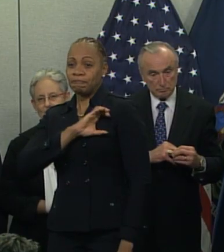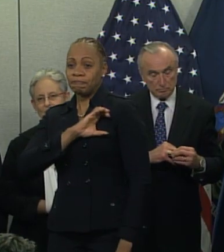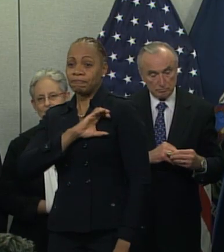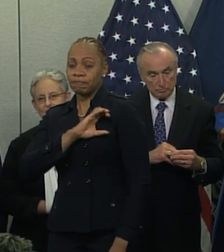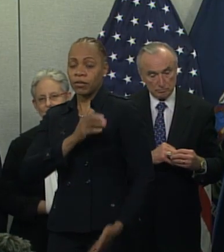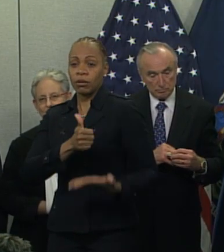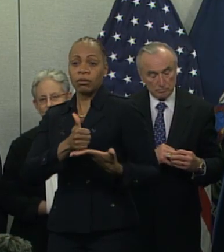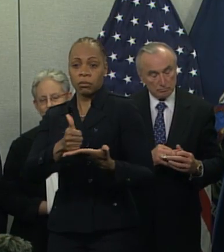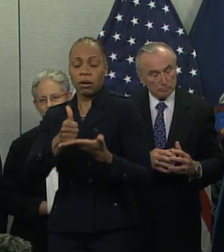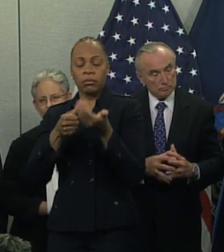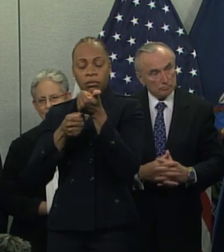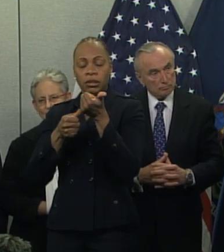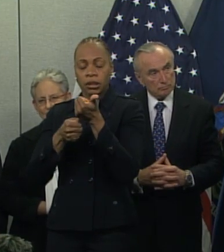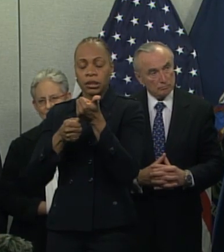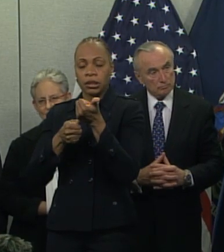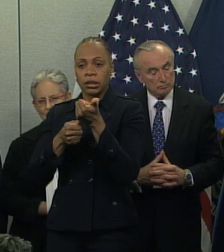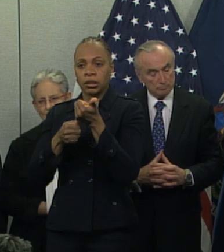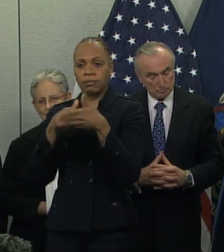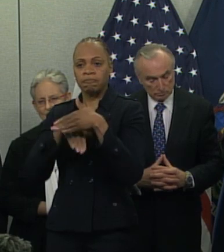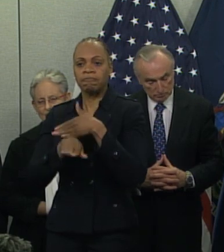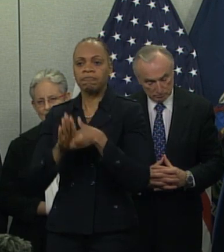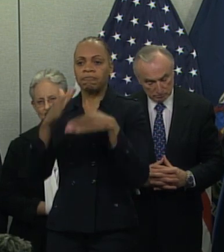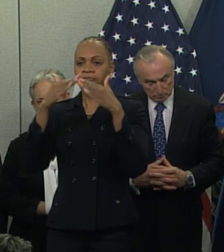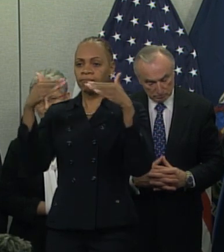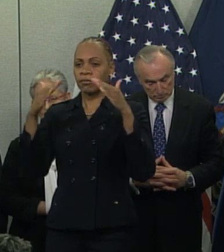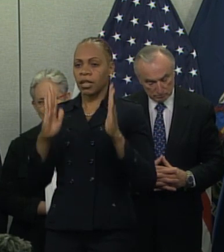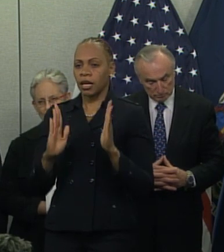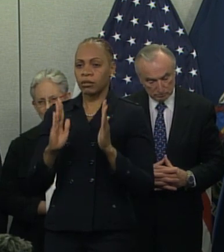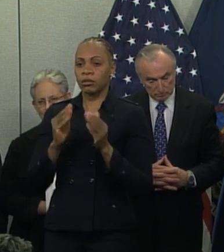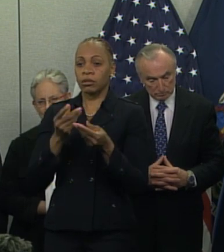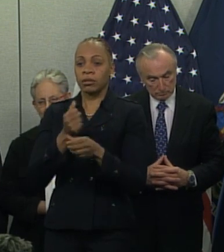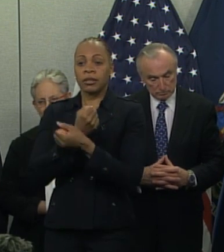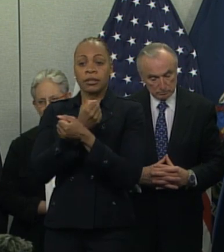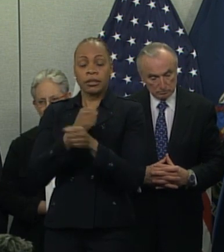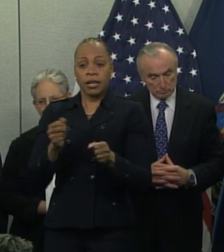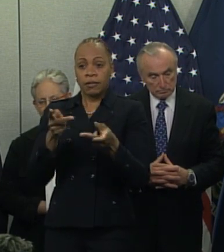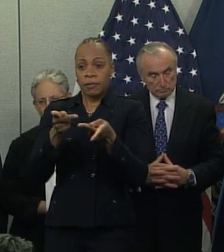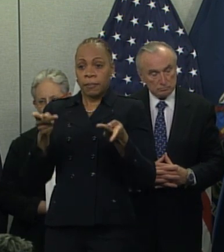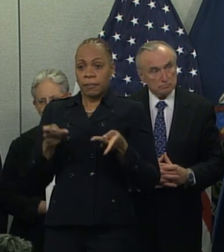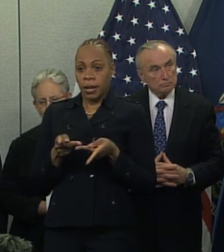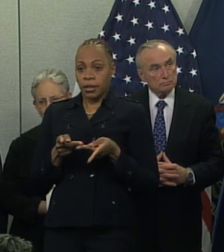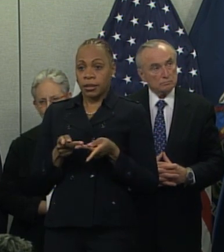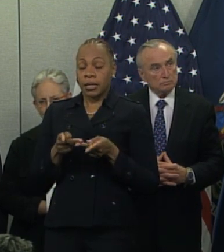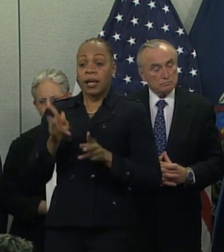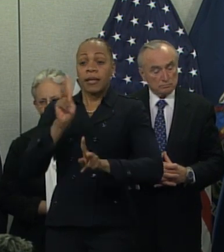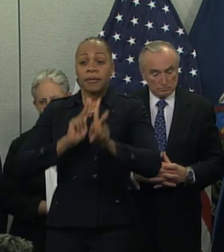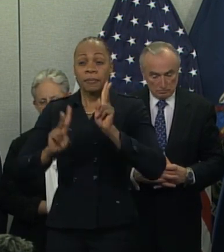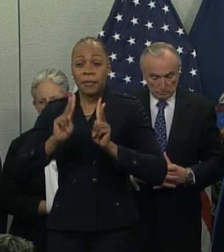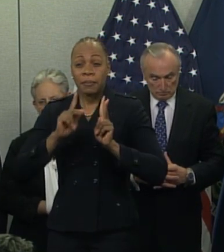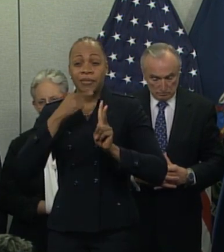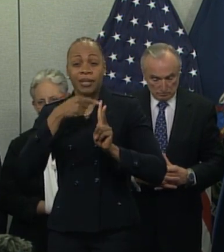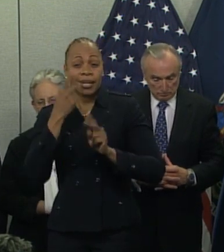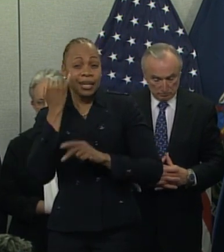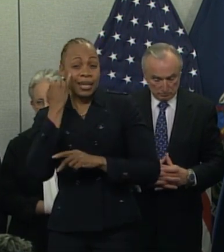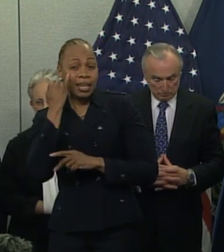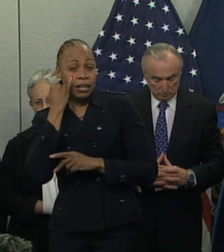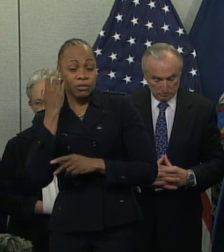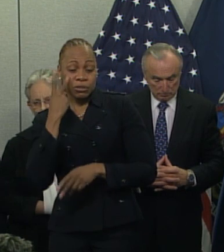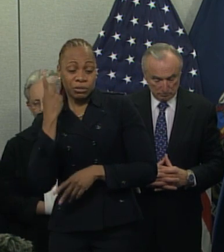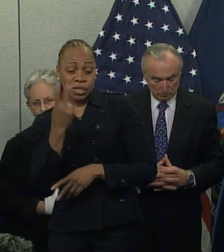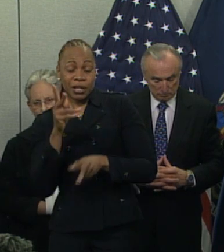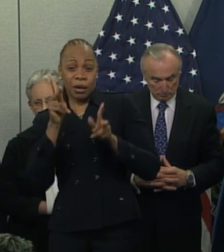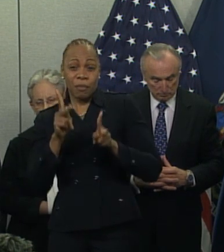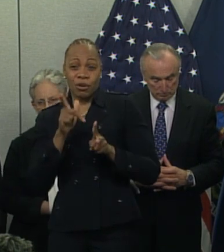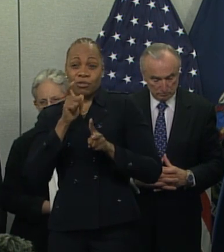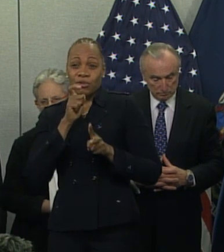them to shelter. I want to say to the public, if you see somebody homeless or somebody in